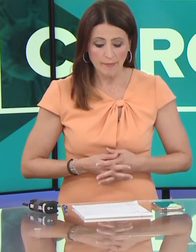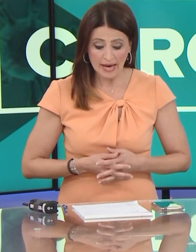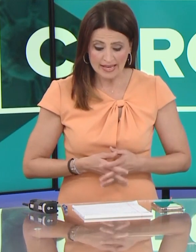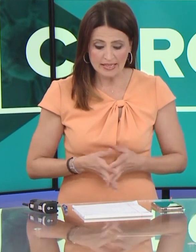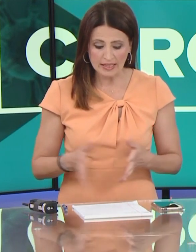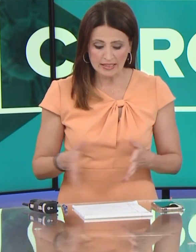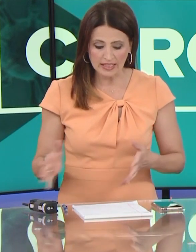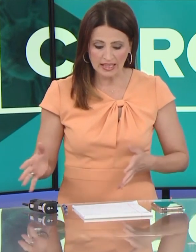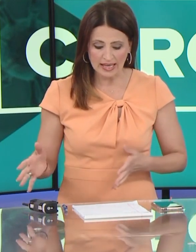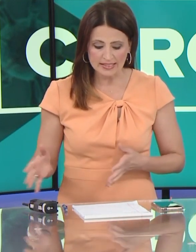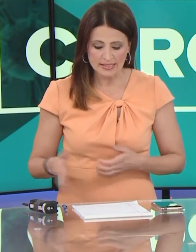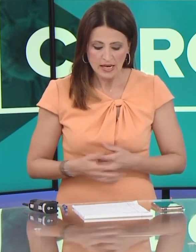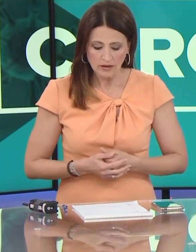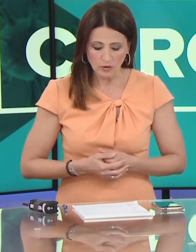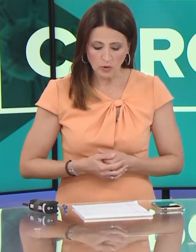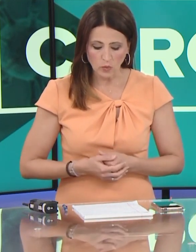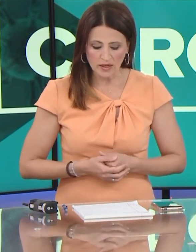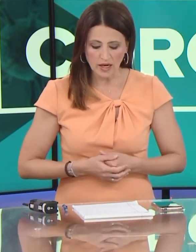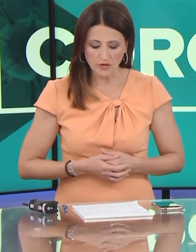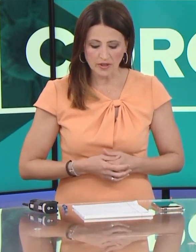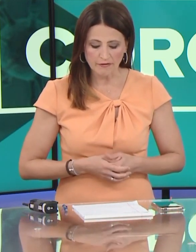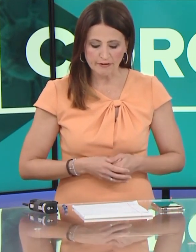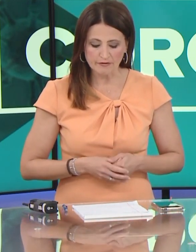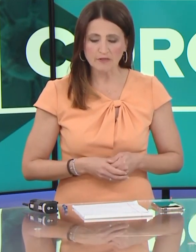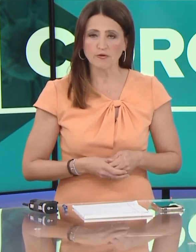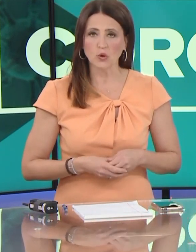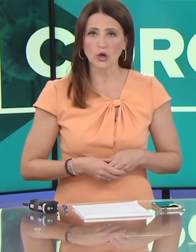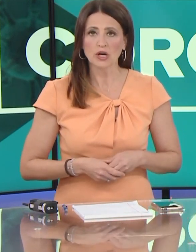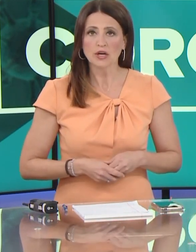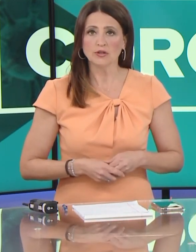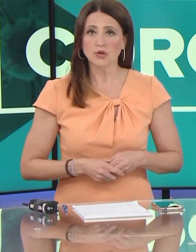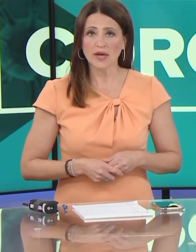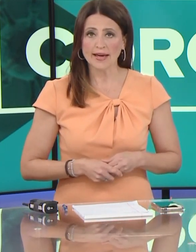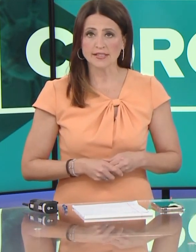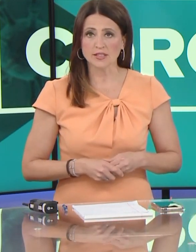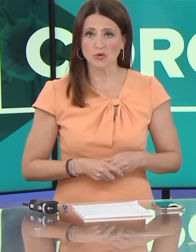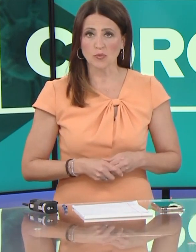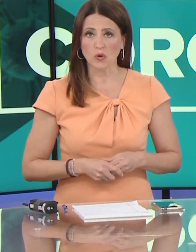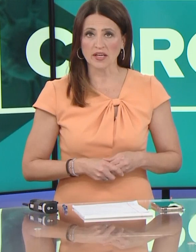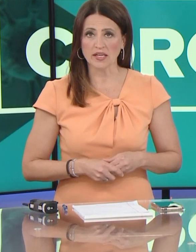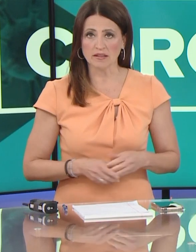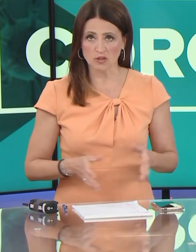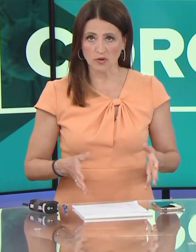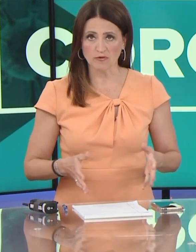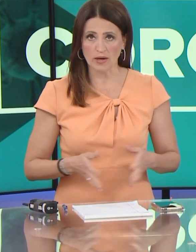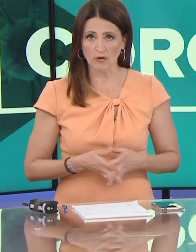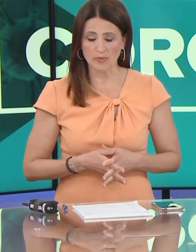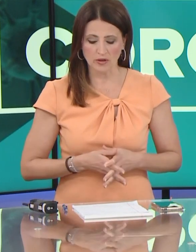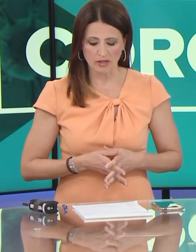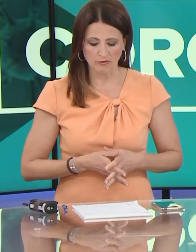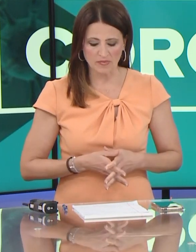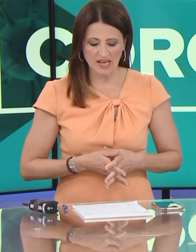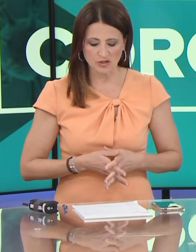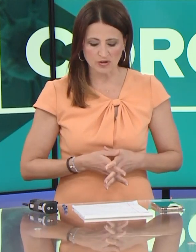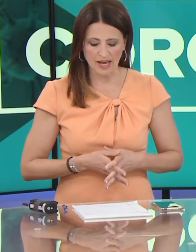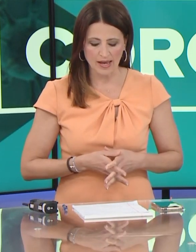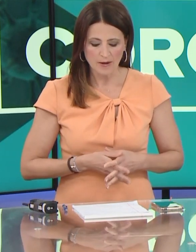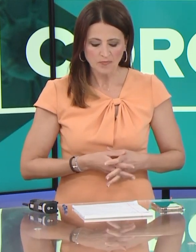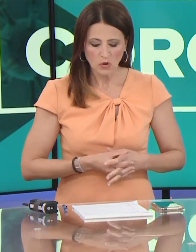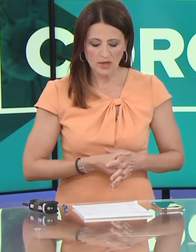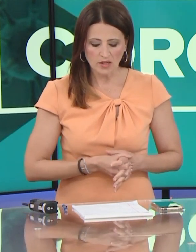yesterday, but nonetheless, there were 154 new cases reported in the 24-hour period from